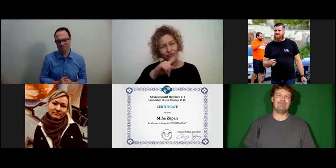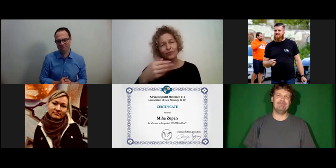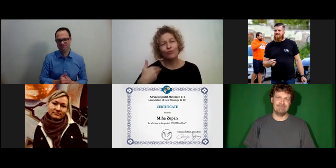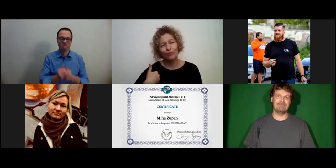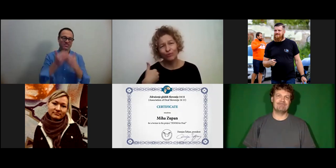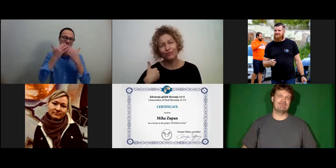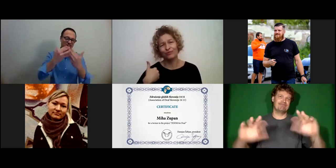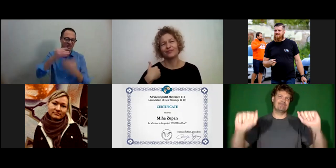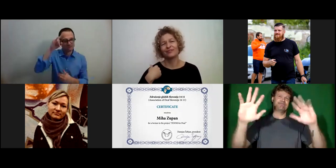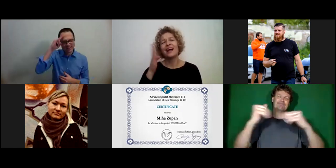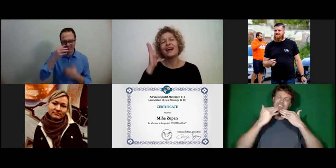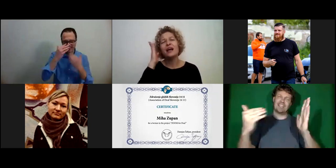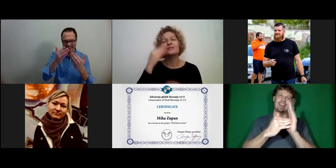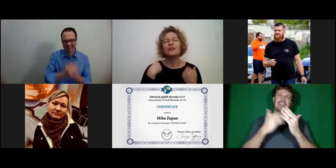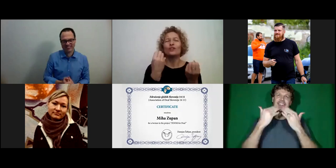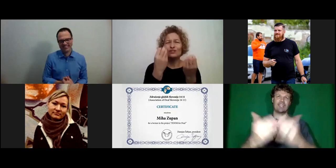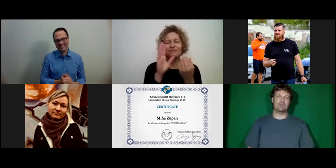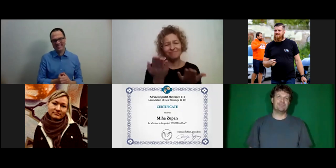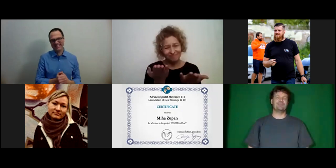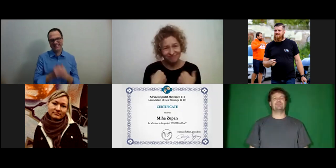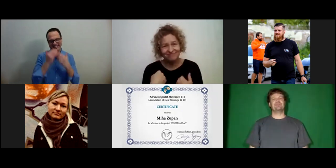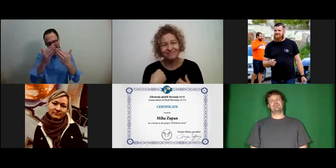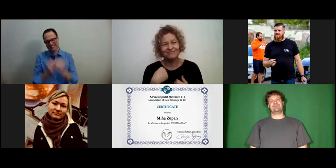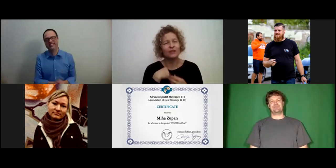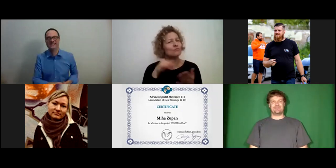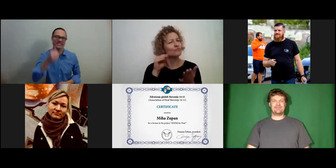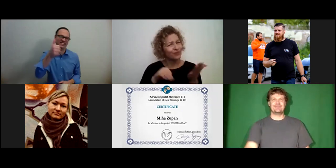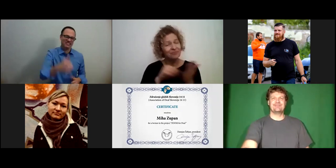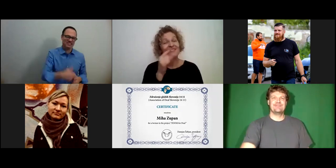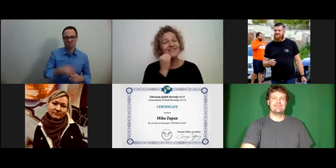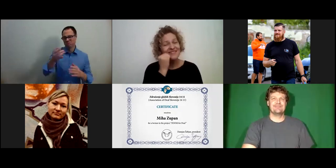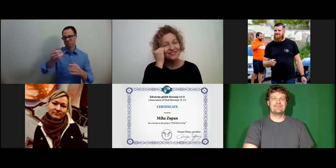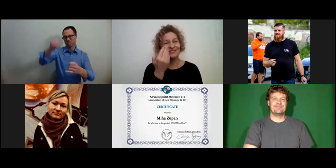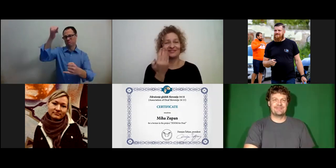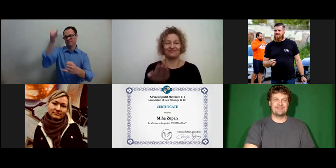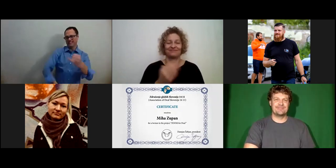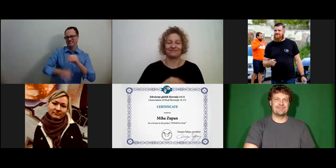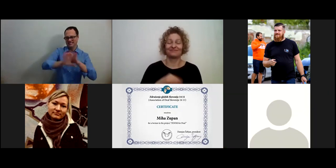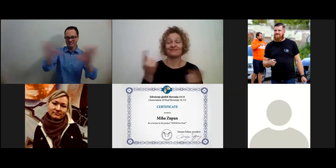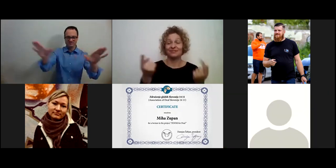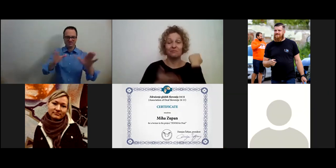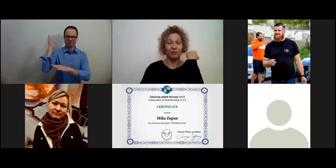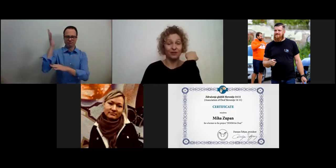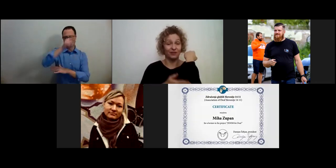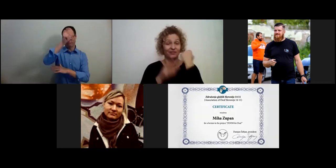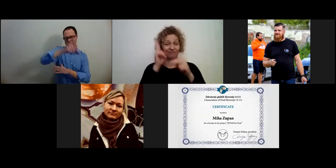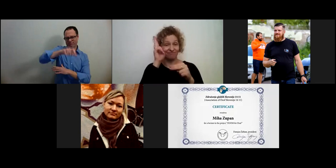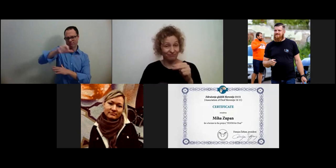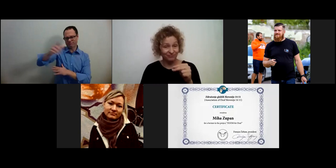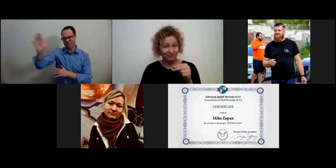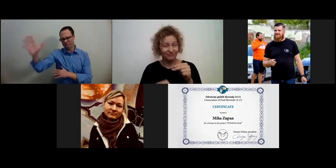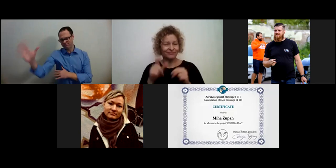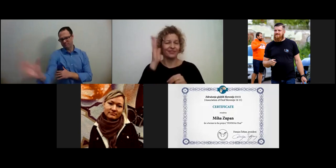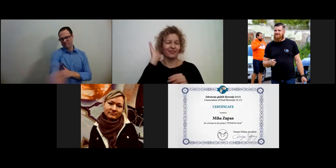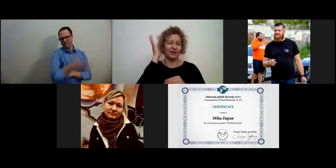I will be more than happy to support again. Thank you, and I hope to see you soon. Thank you. That